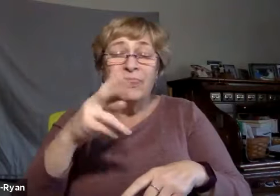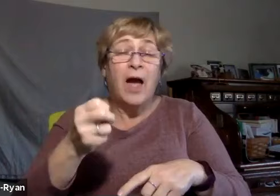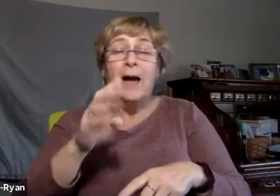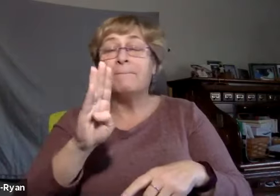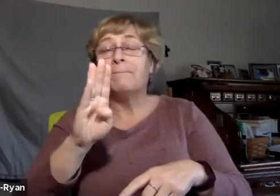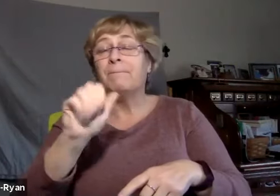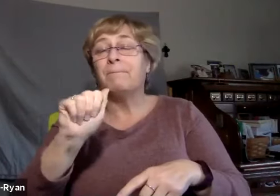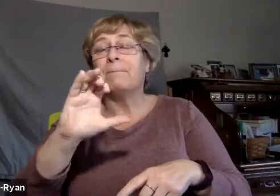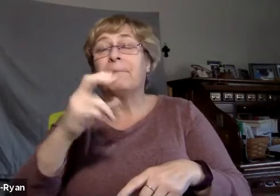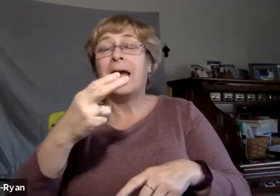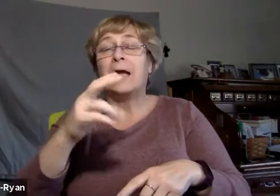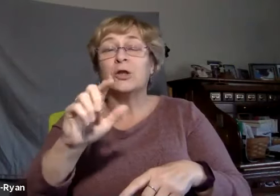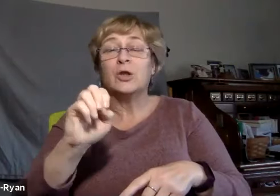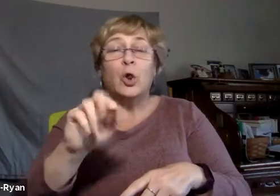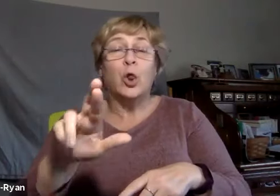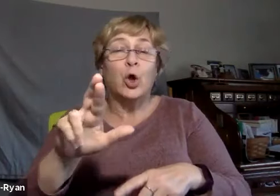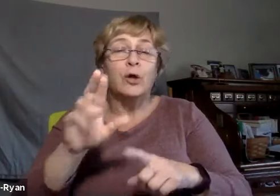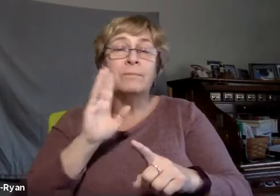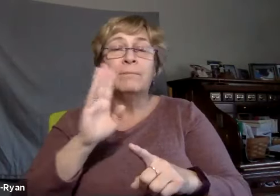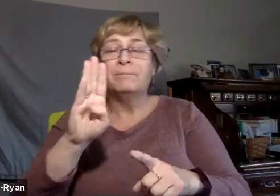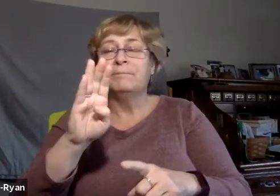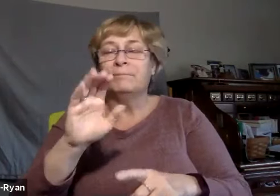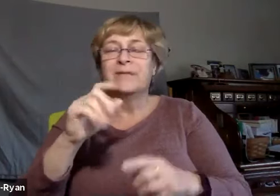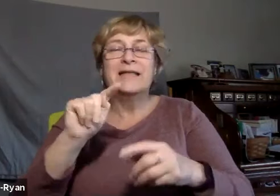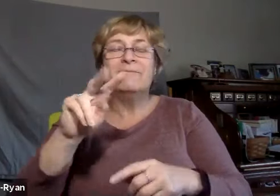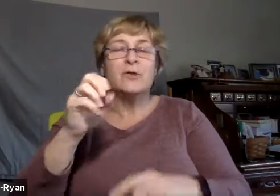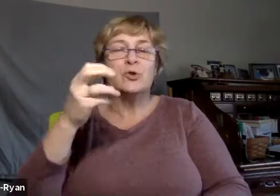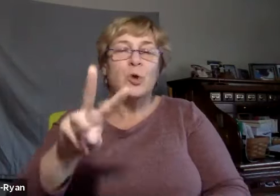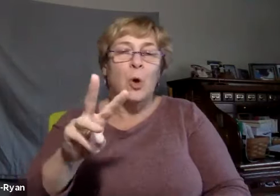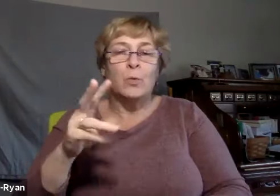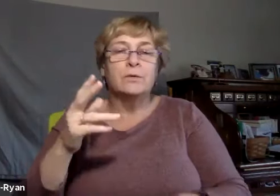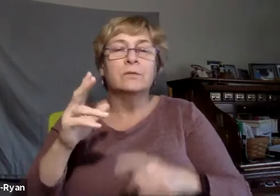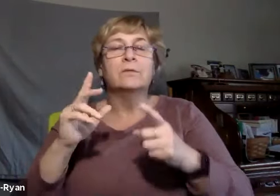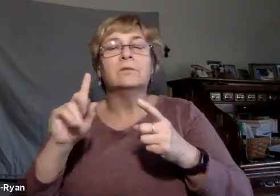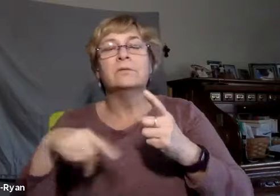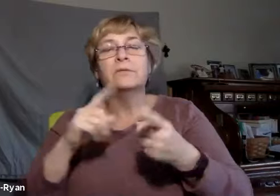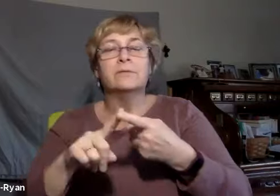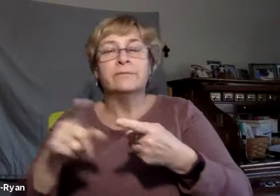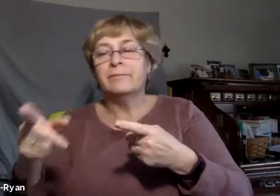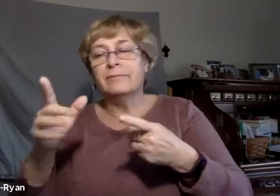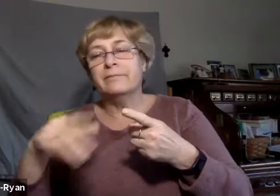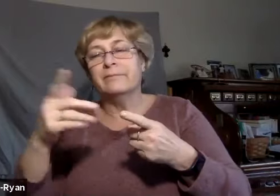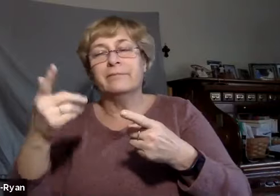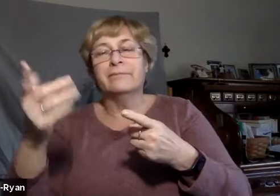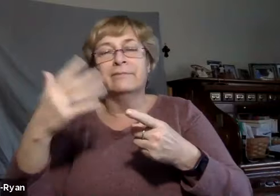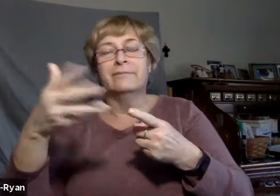Do you ever watch The Bachelor? It's a TV program.